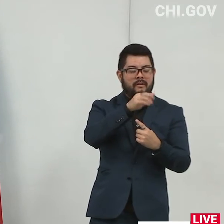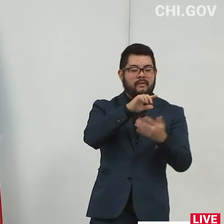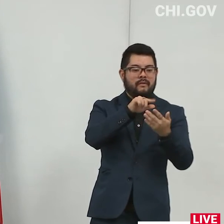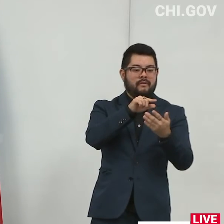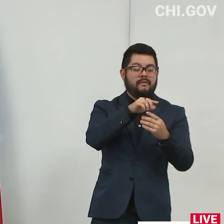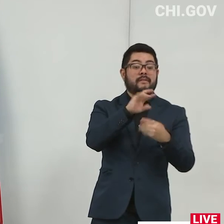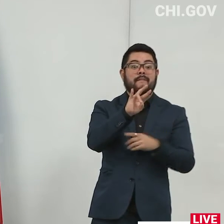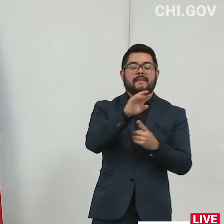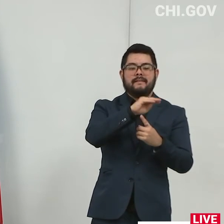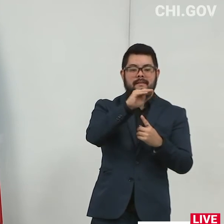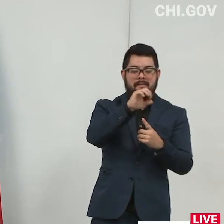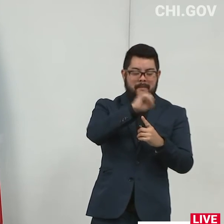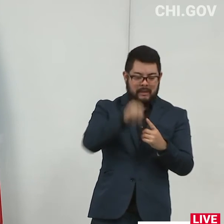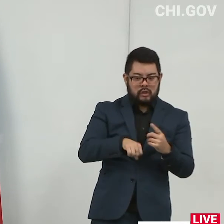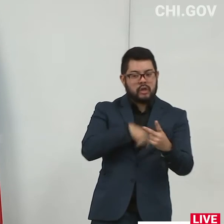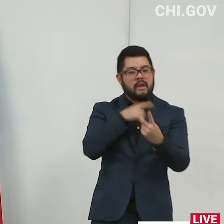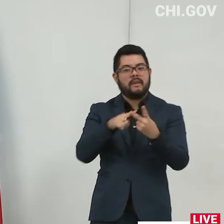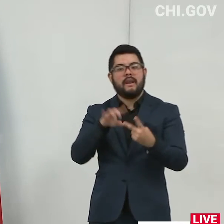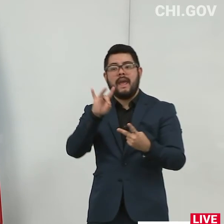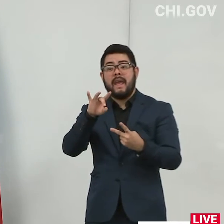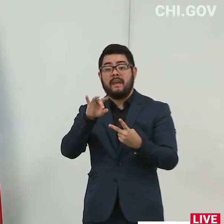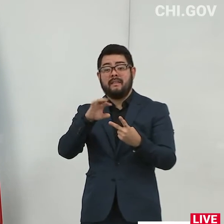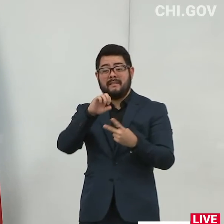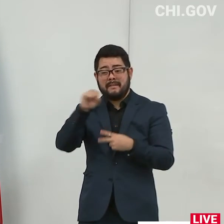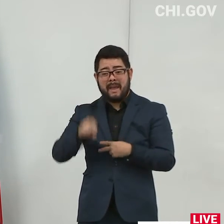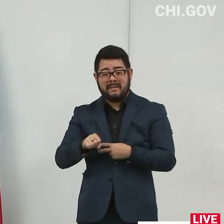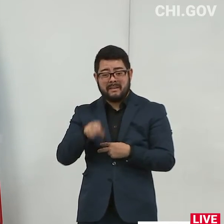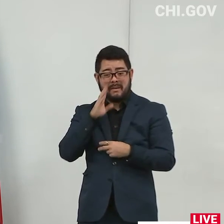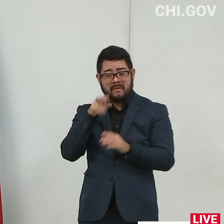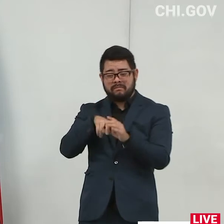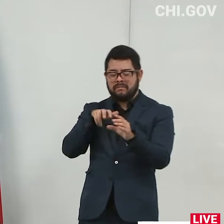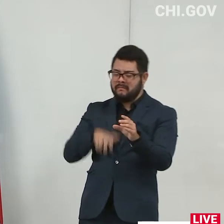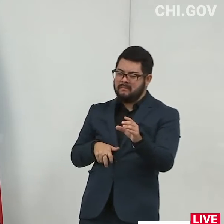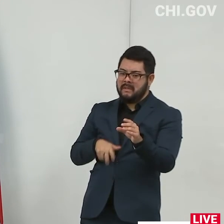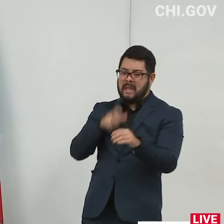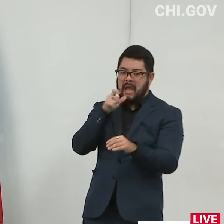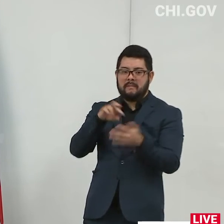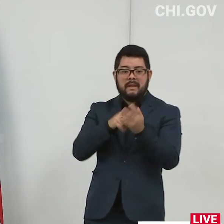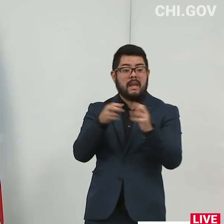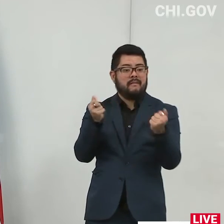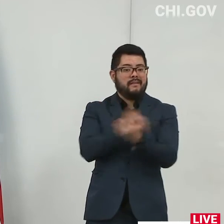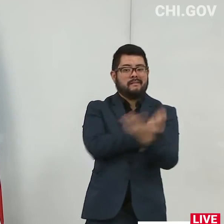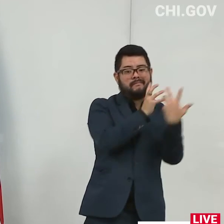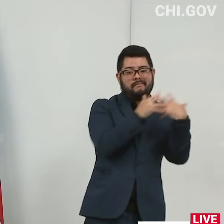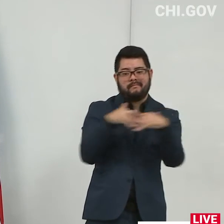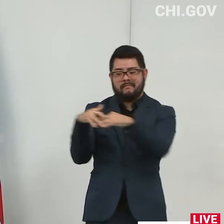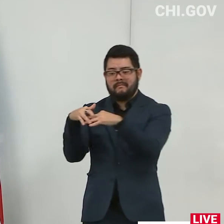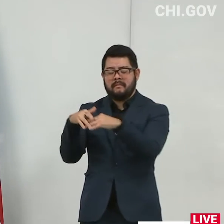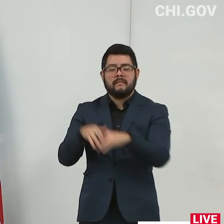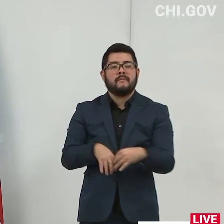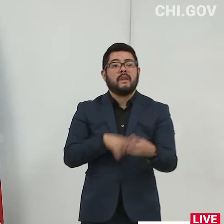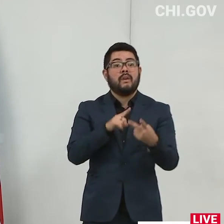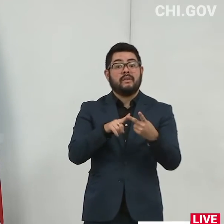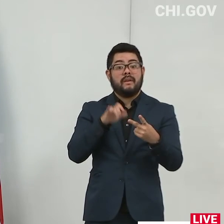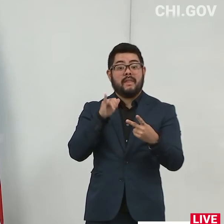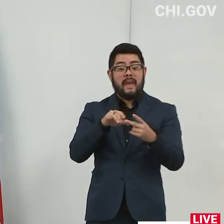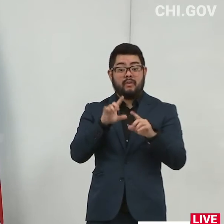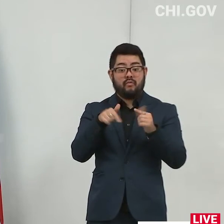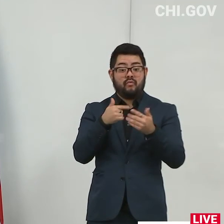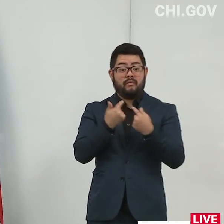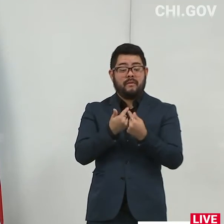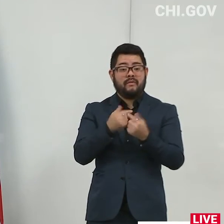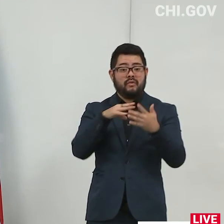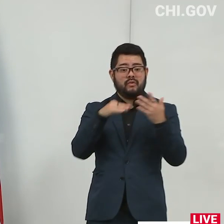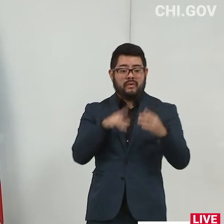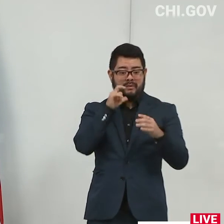complete school in June. And so I would say that those numbers were already baked. You can also look at previous performance for that cohort of students, looking at their freshman